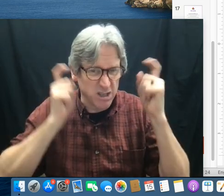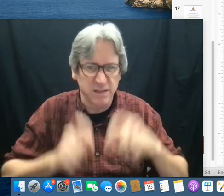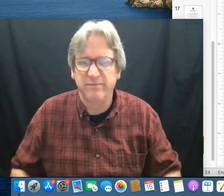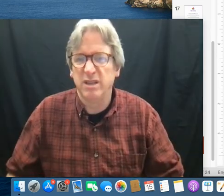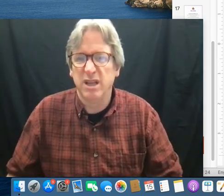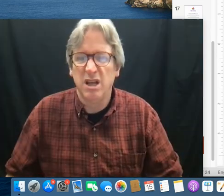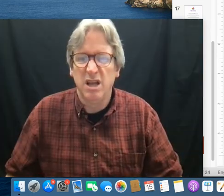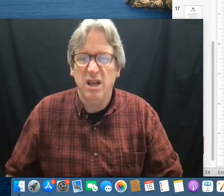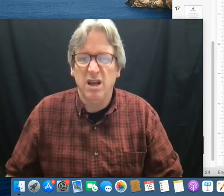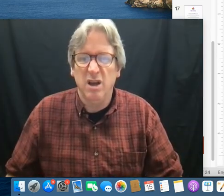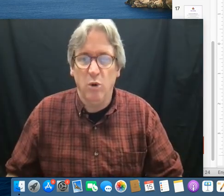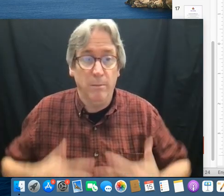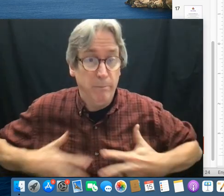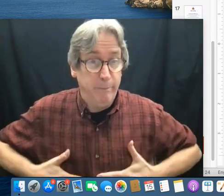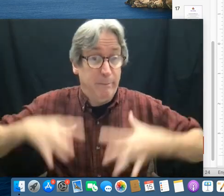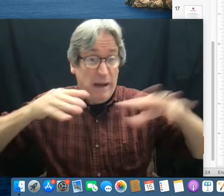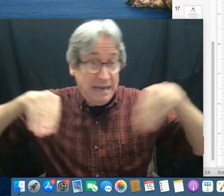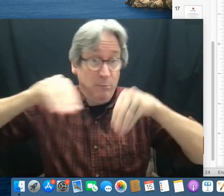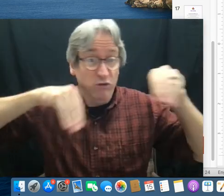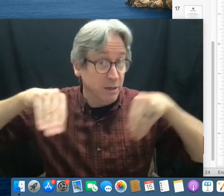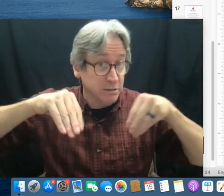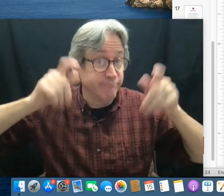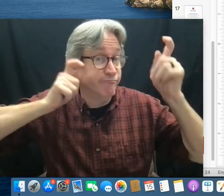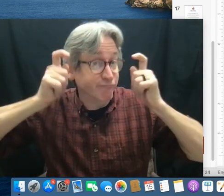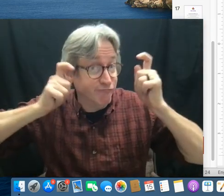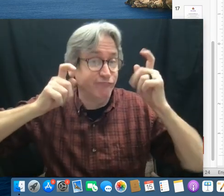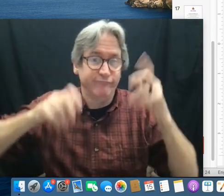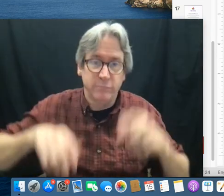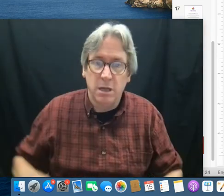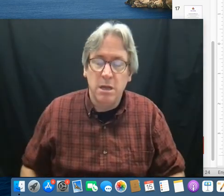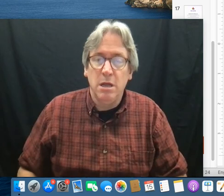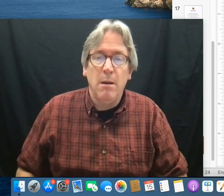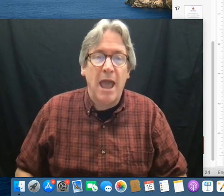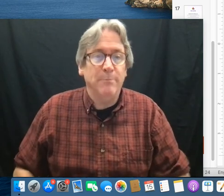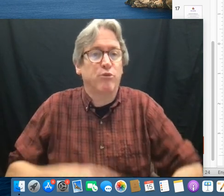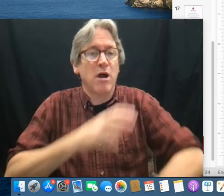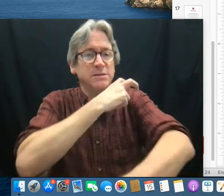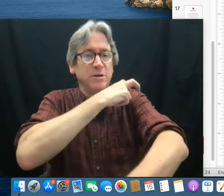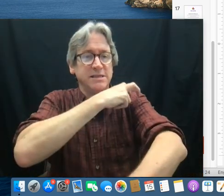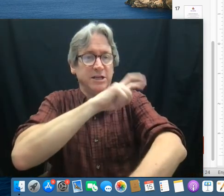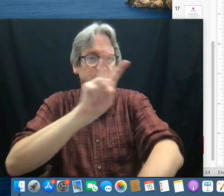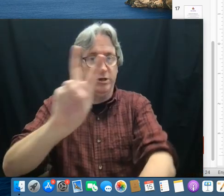need to watch their video again to see which one they're using. There are a couple of different signs we can use. Po.